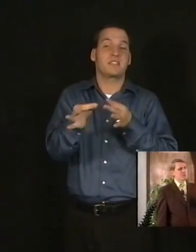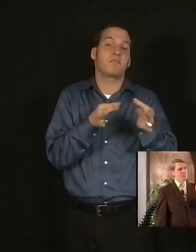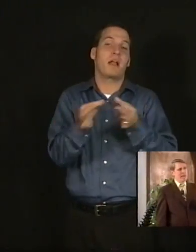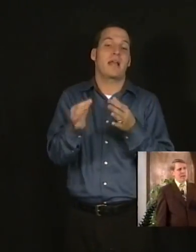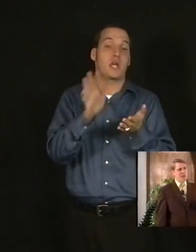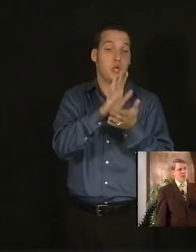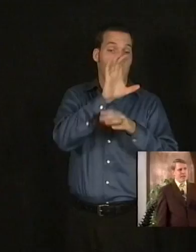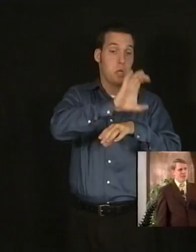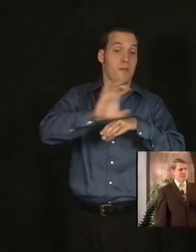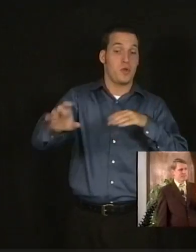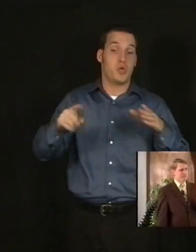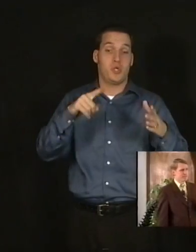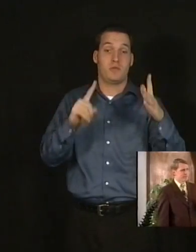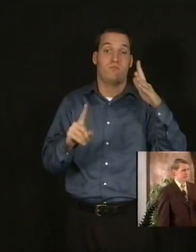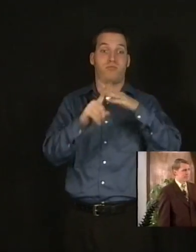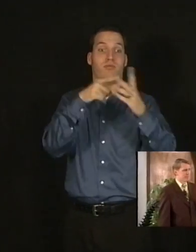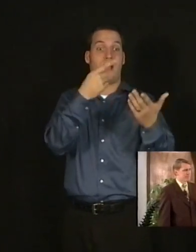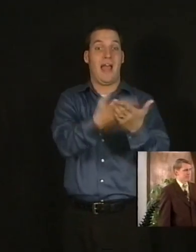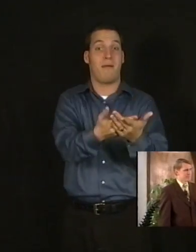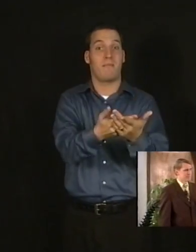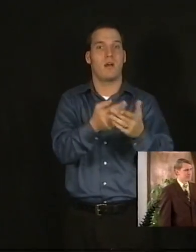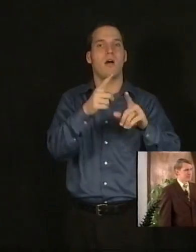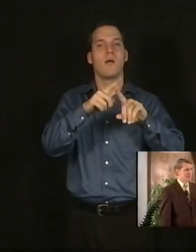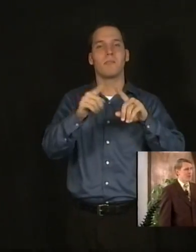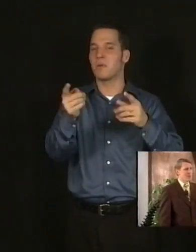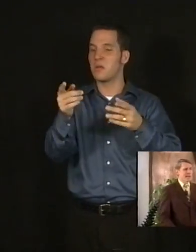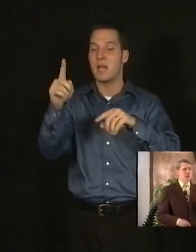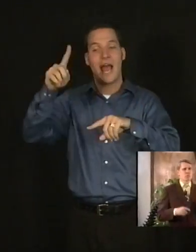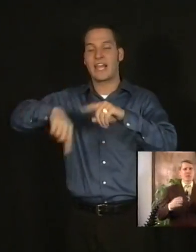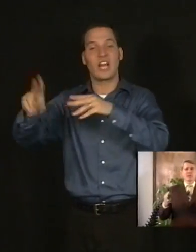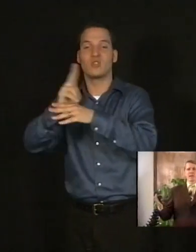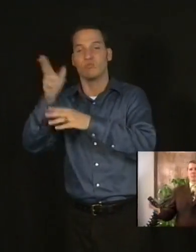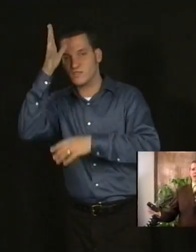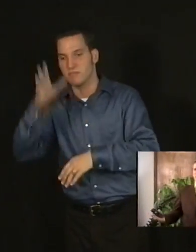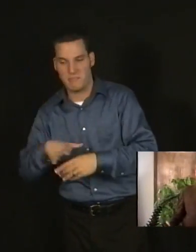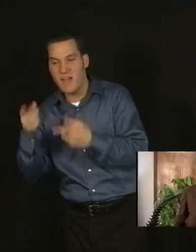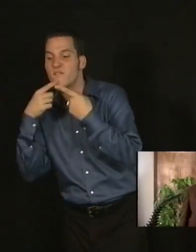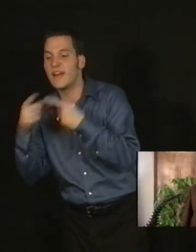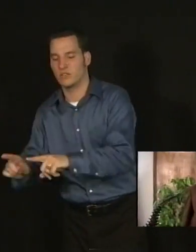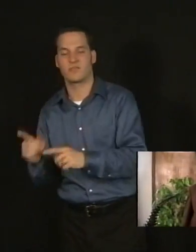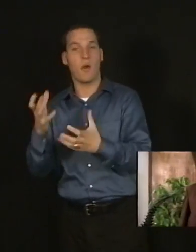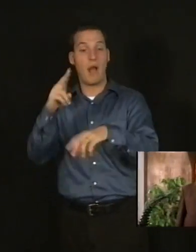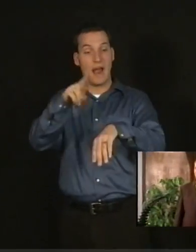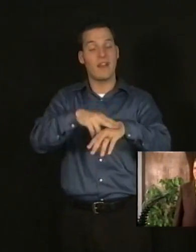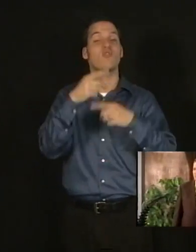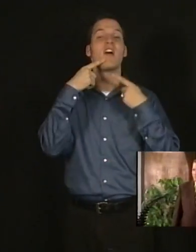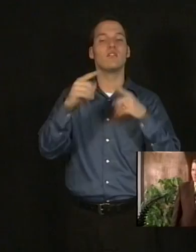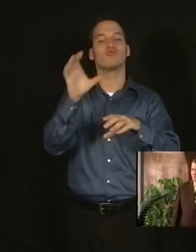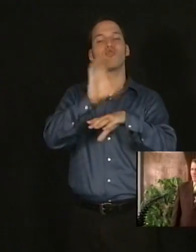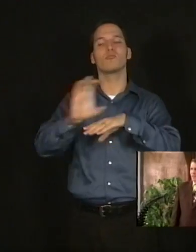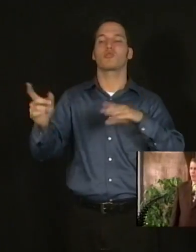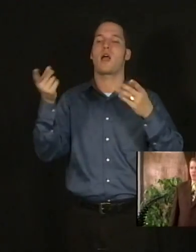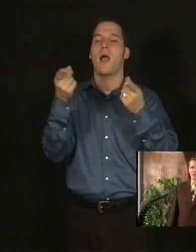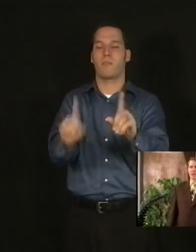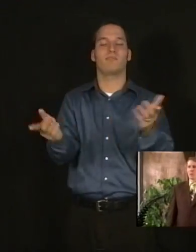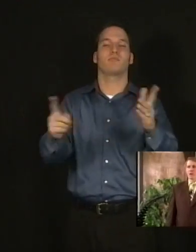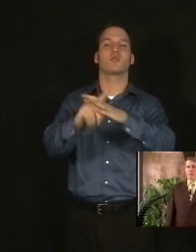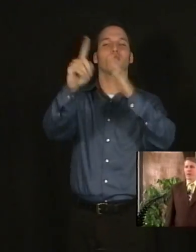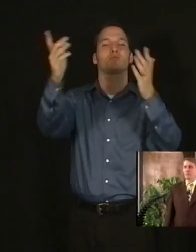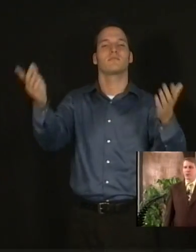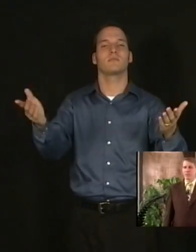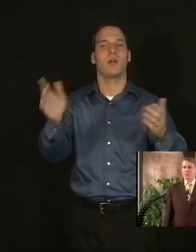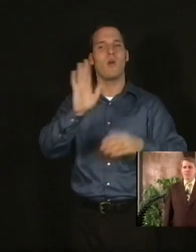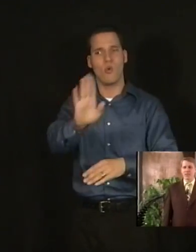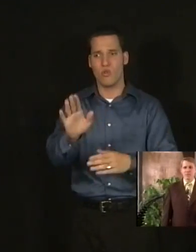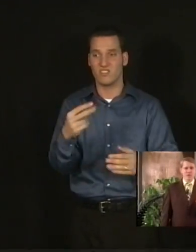you cannot use man as your answer. I want a naturalistic explanation of how computers came to be. Well, you're dead in the